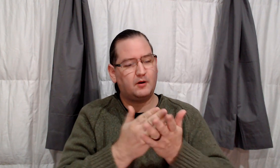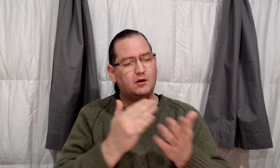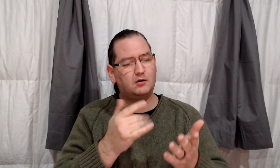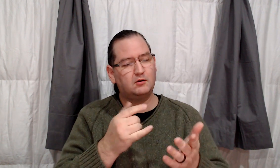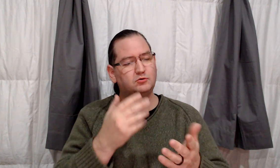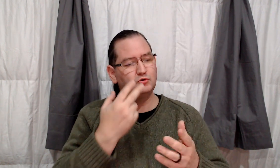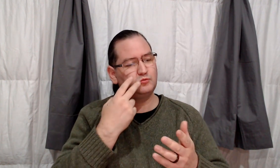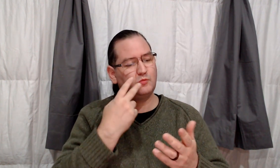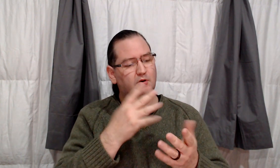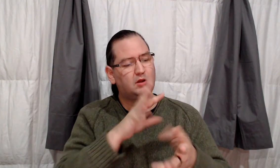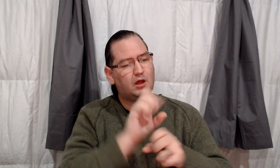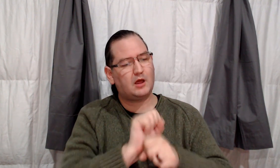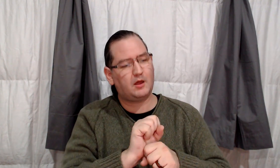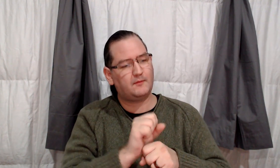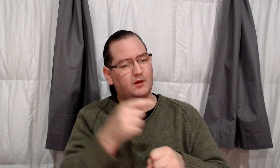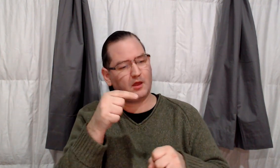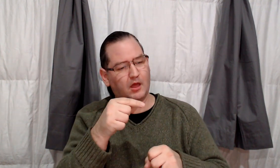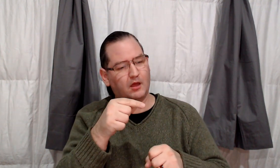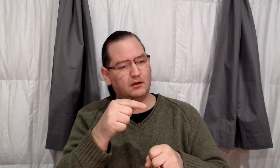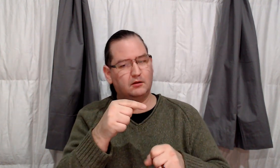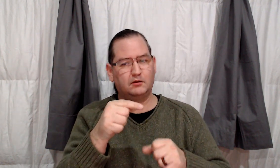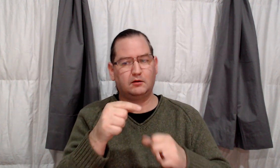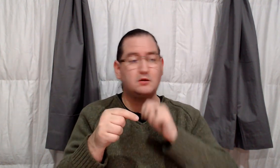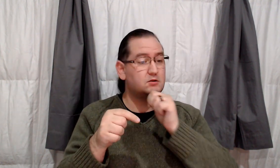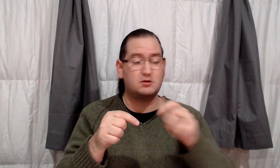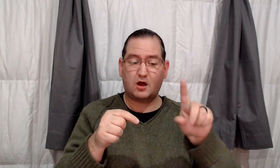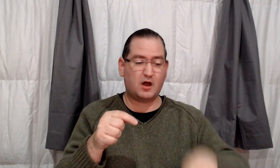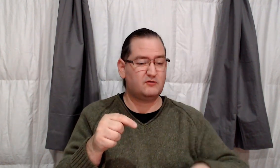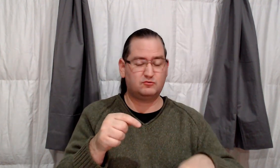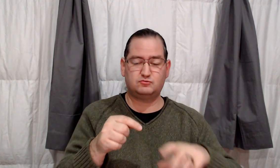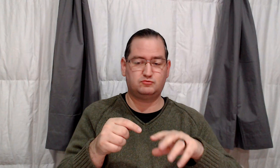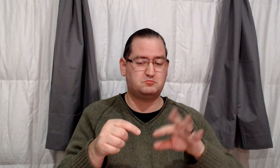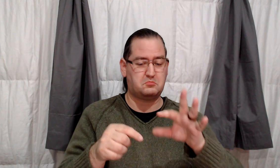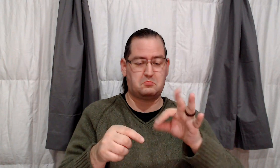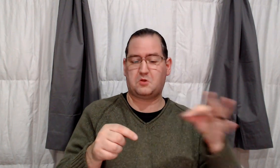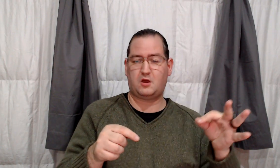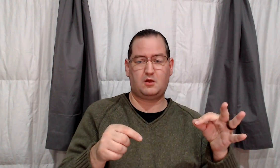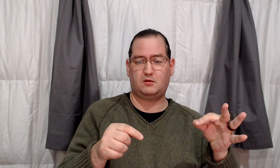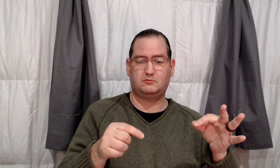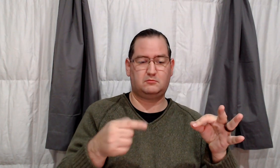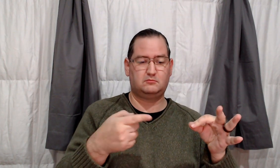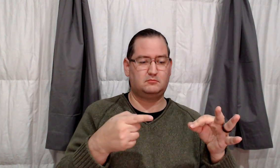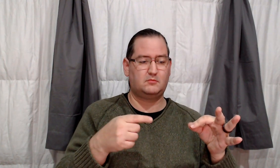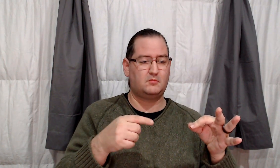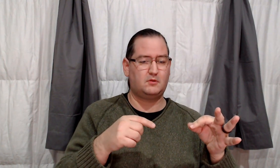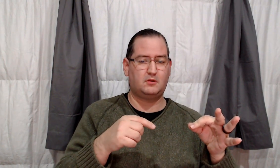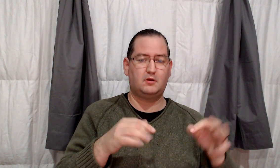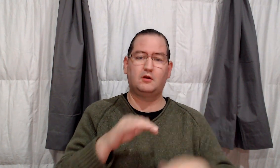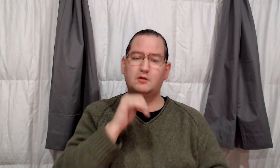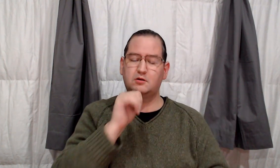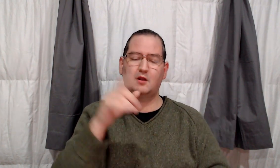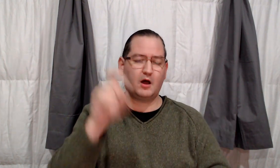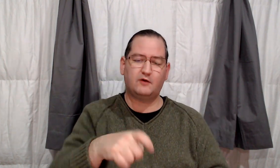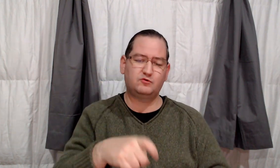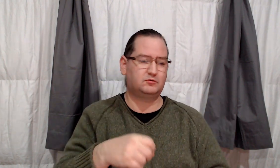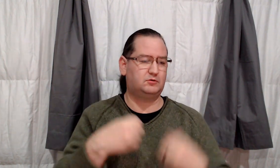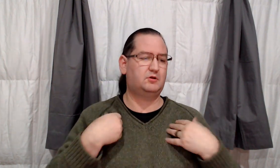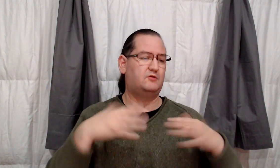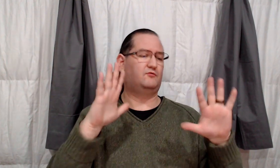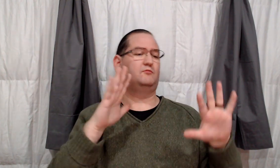of the new choices. It doesn't have to give up the smoking habit. It simply has to go in